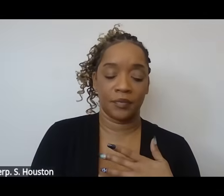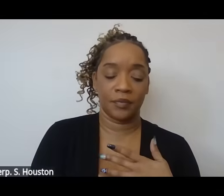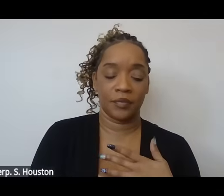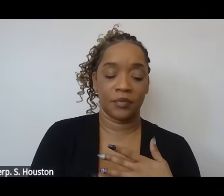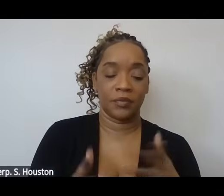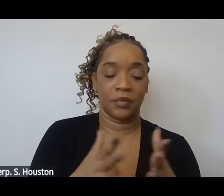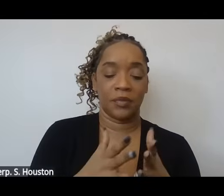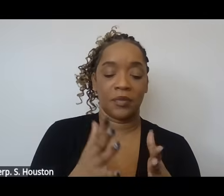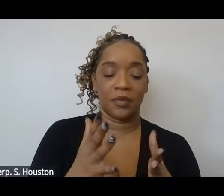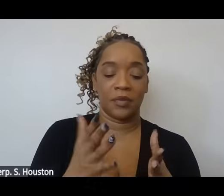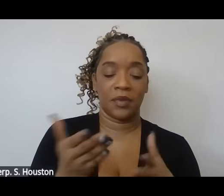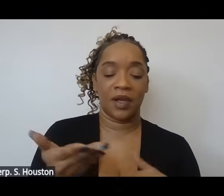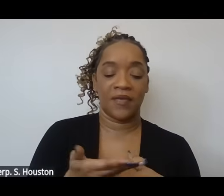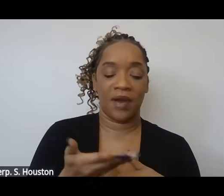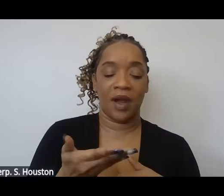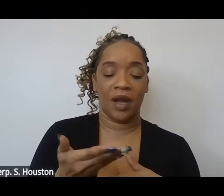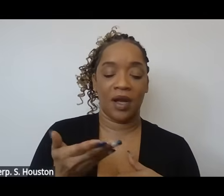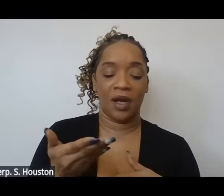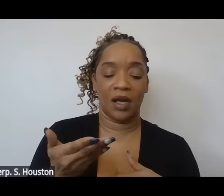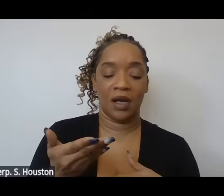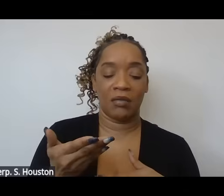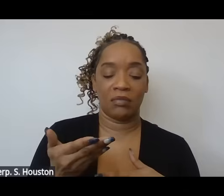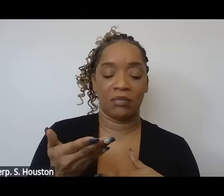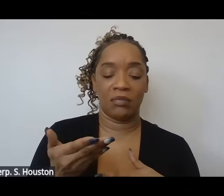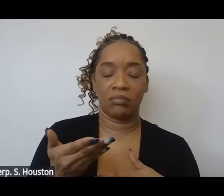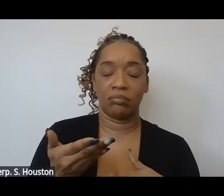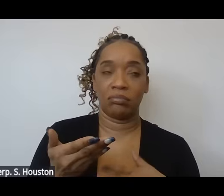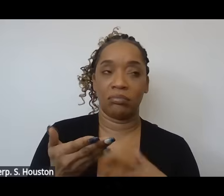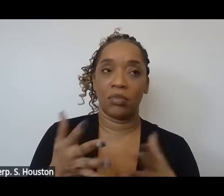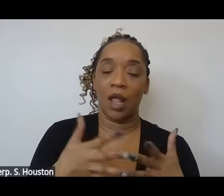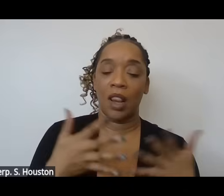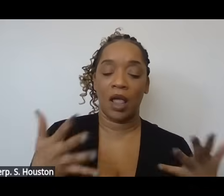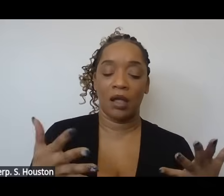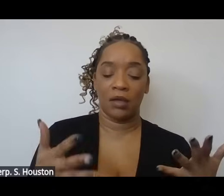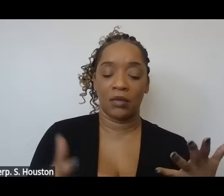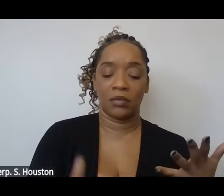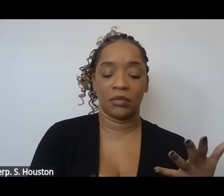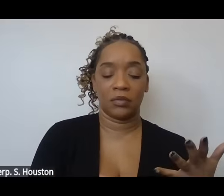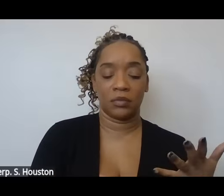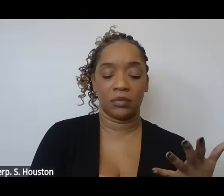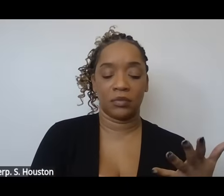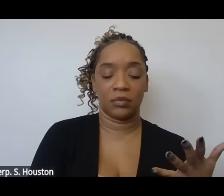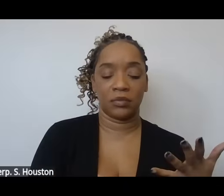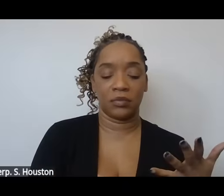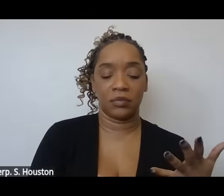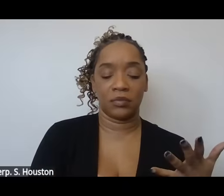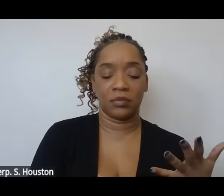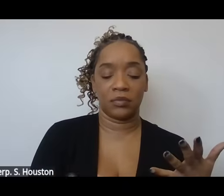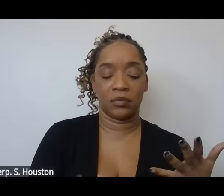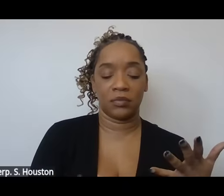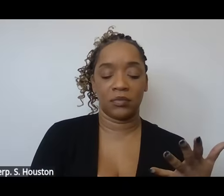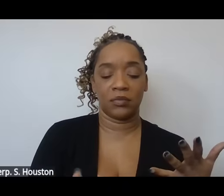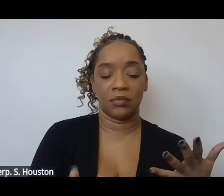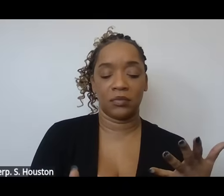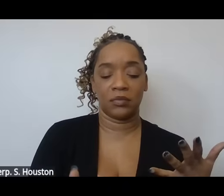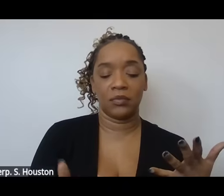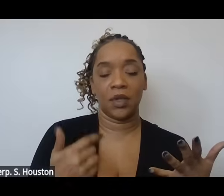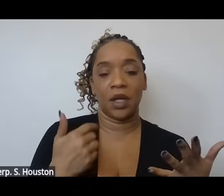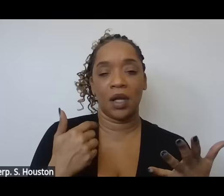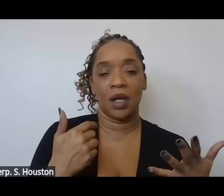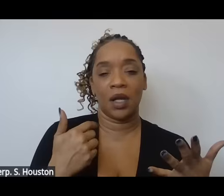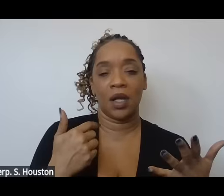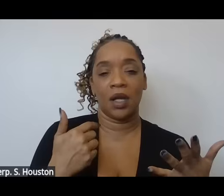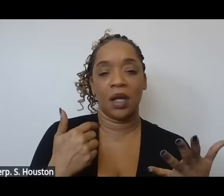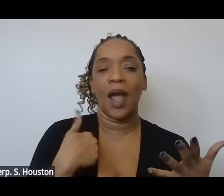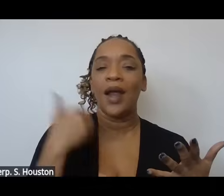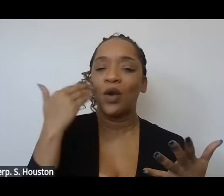very subjective challenges. And I understand you guys are going to do your due diligence with all of those challenges. I'm not questioning whether or